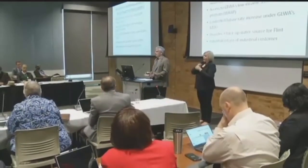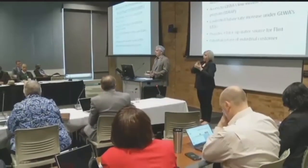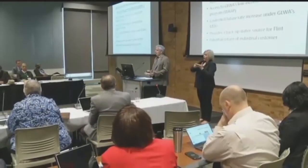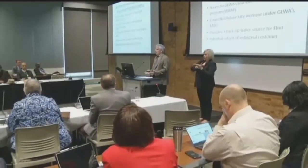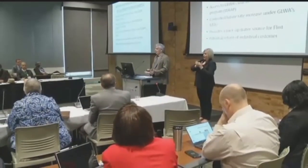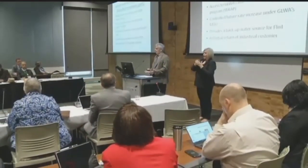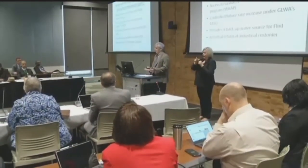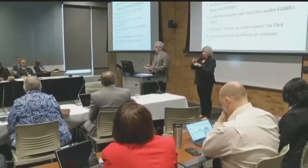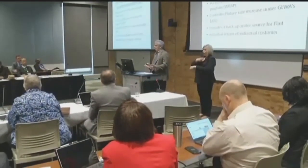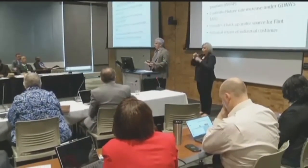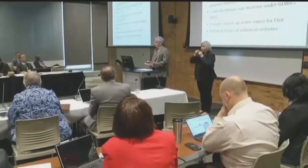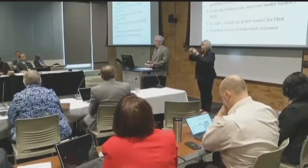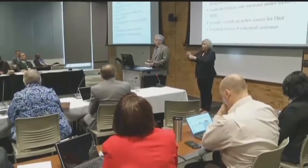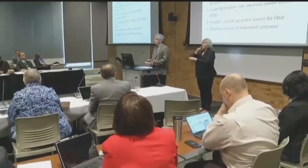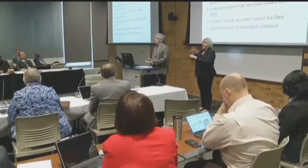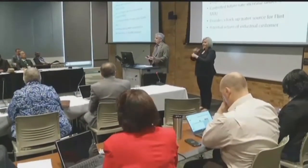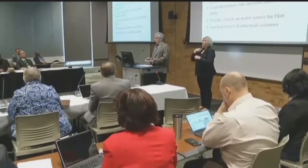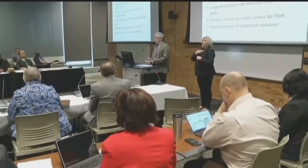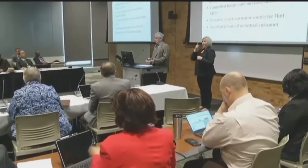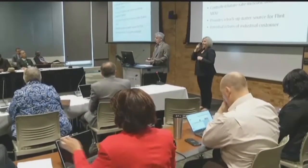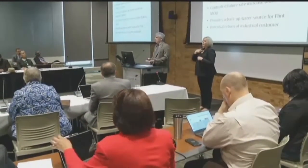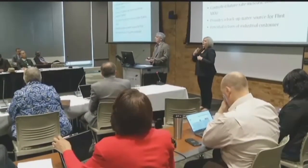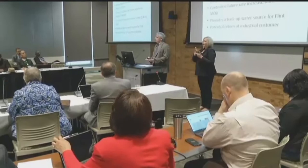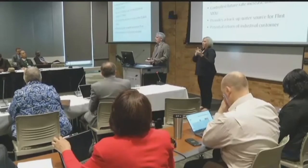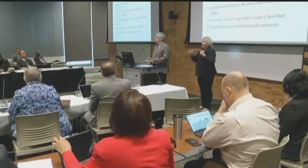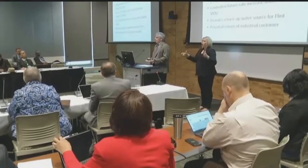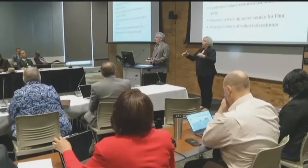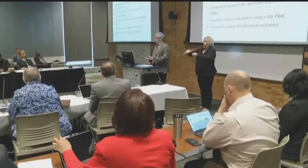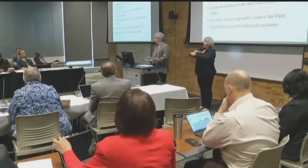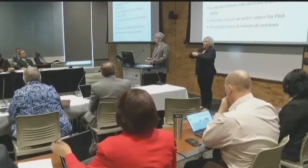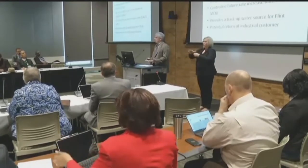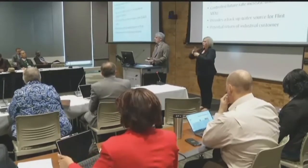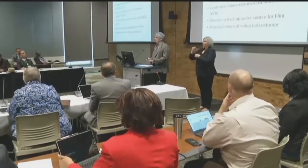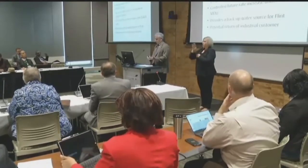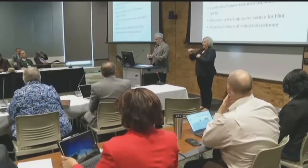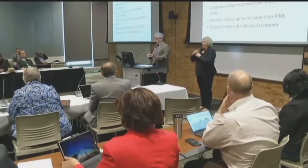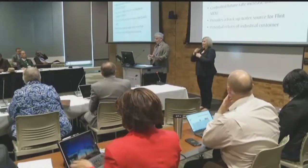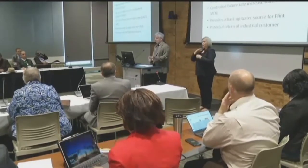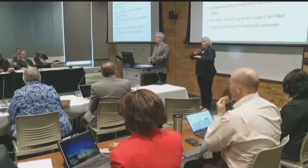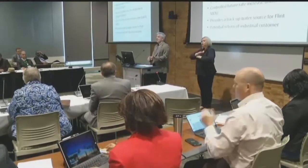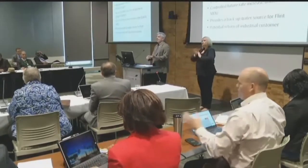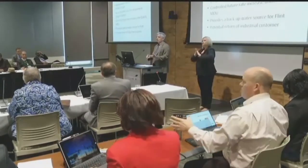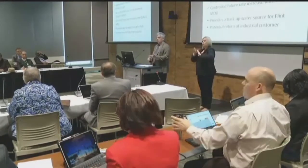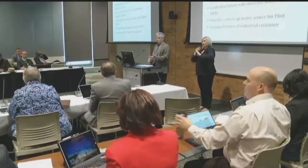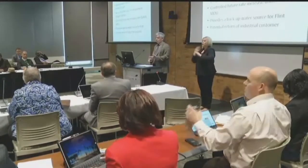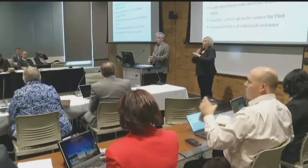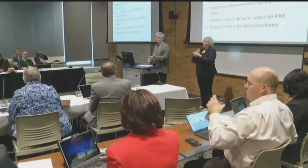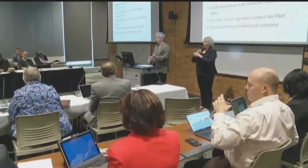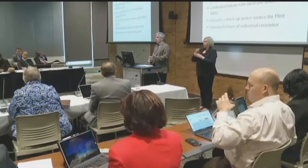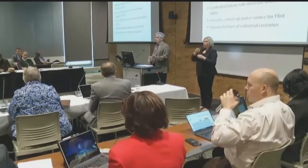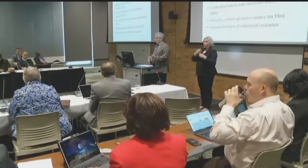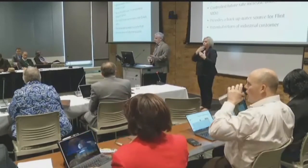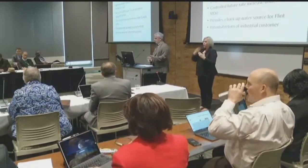commitment. We think we have a large regional utility that's efficiently run, that can use economies of scale and expertise of